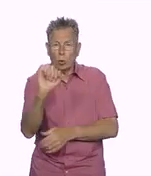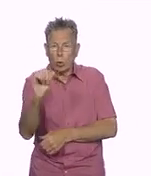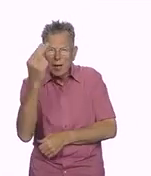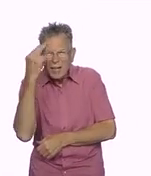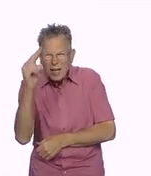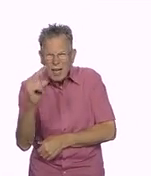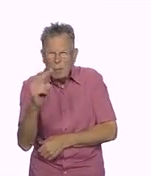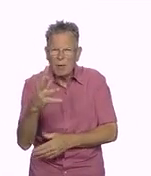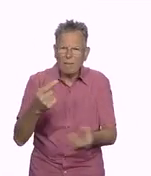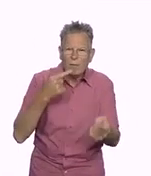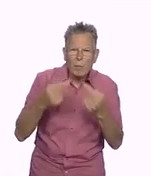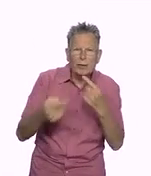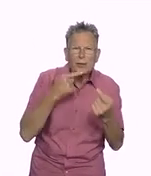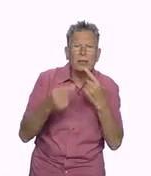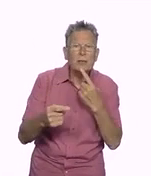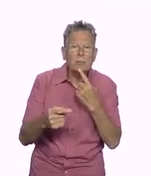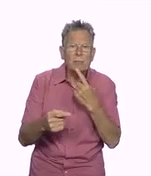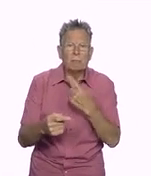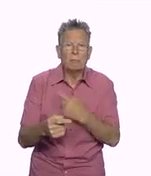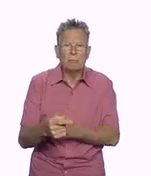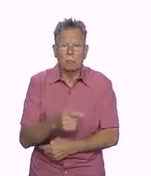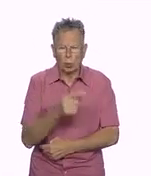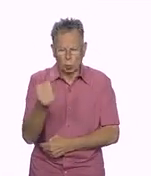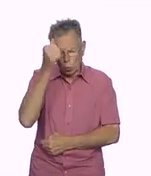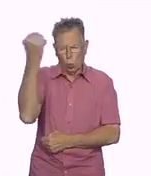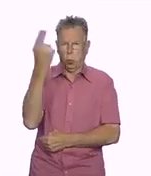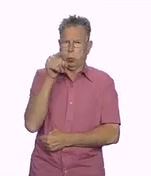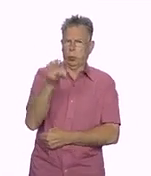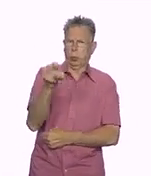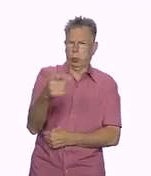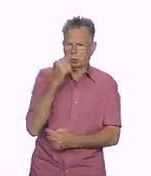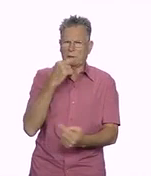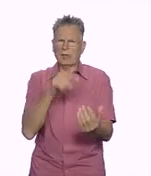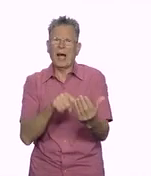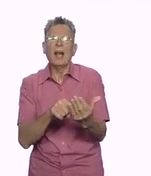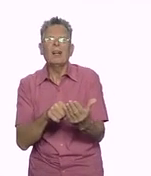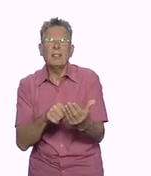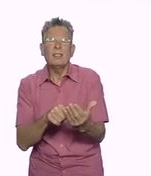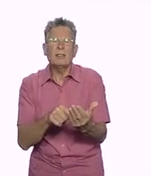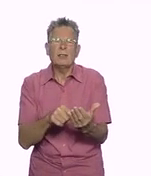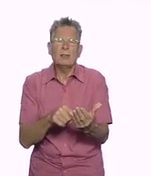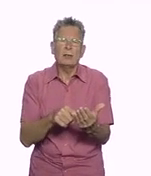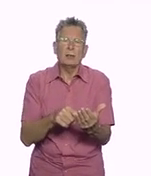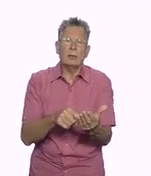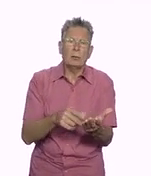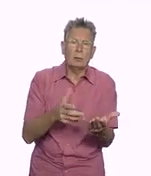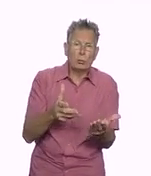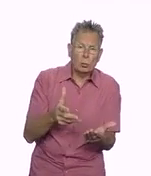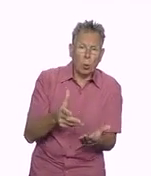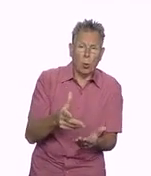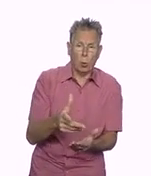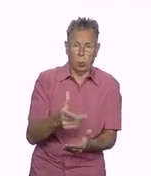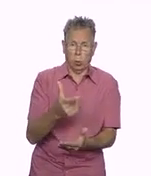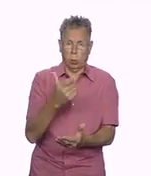Normally, your name and any other details that could identify you are taken out of records before they are used in this way.